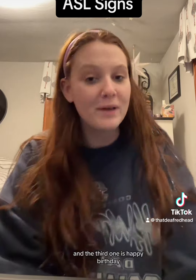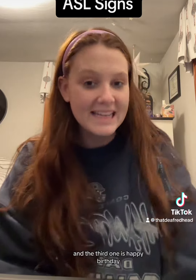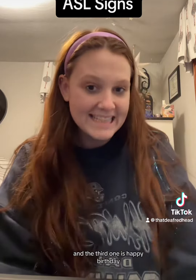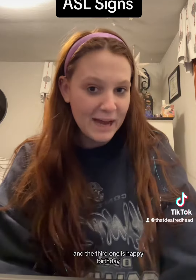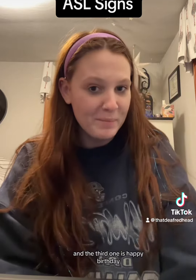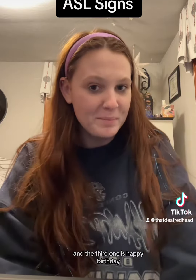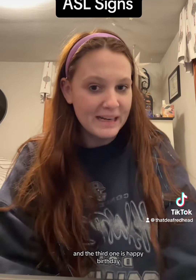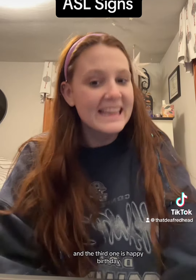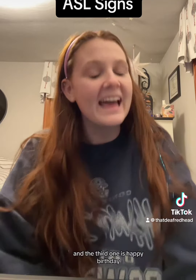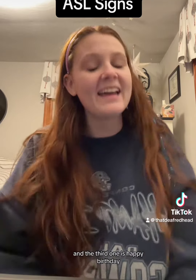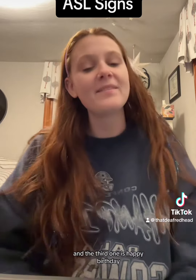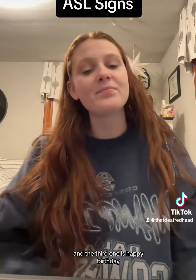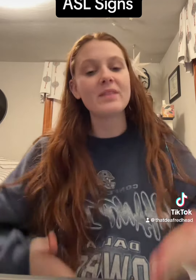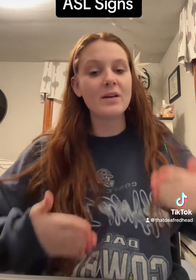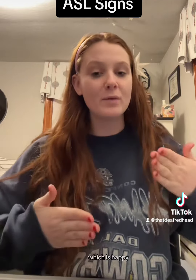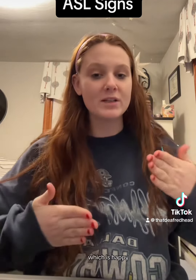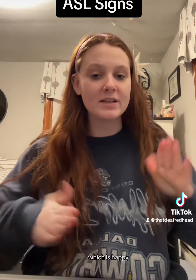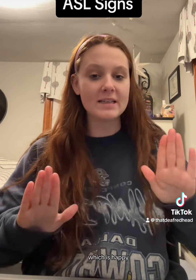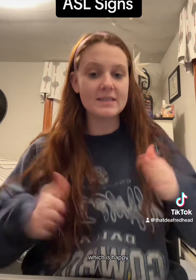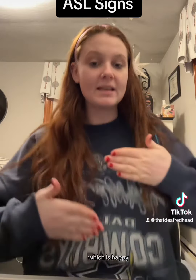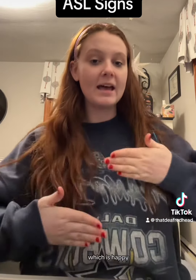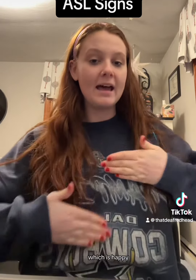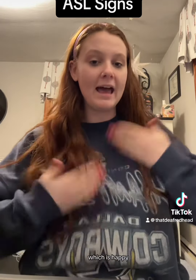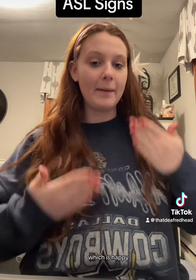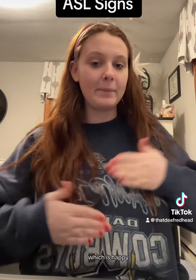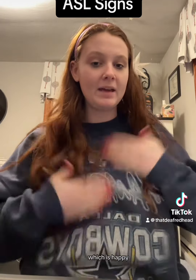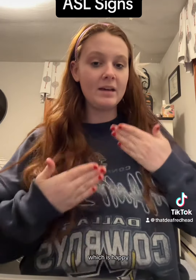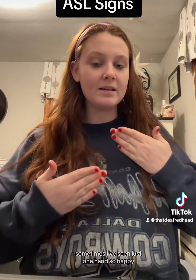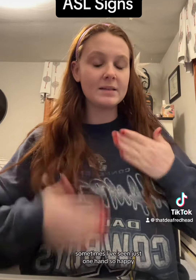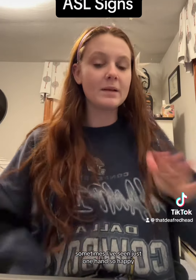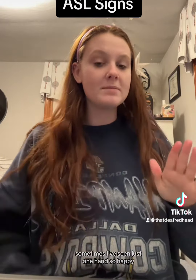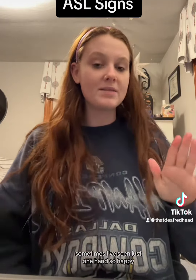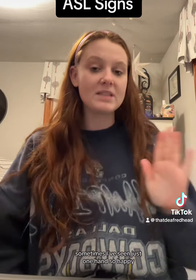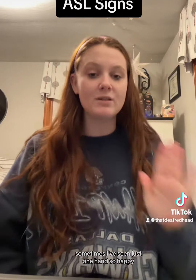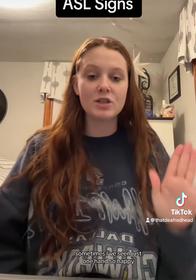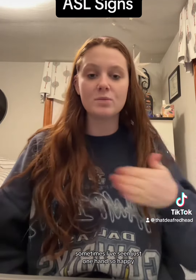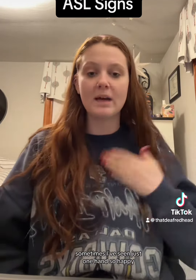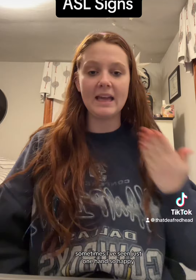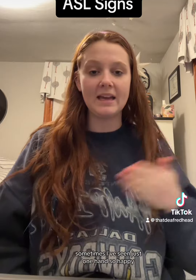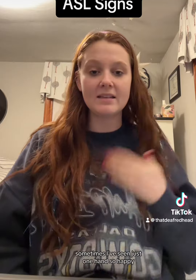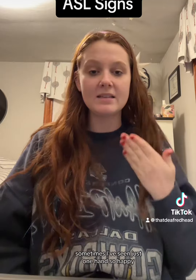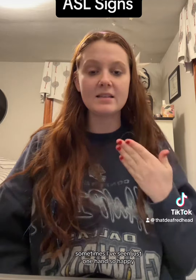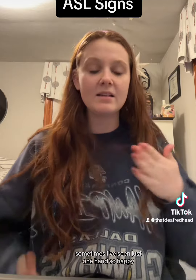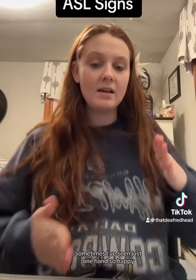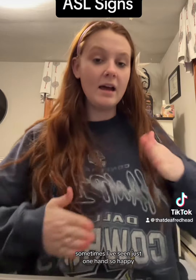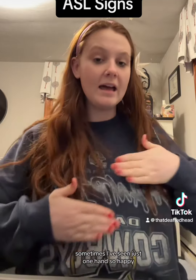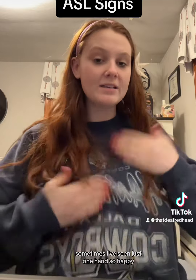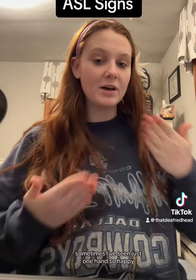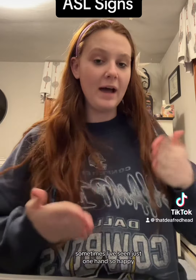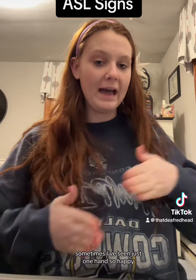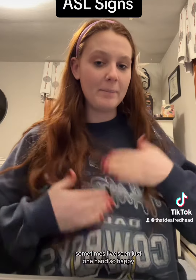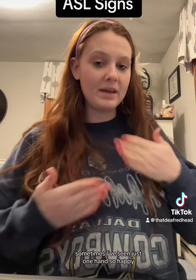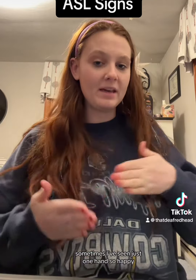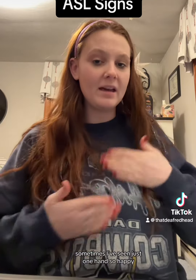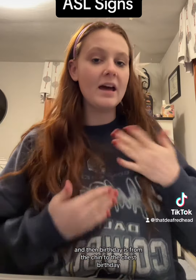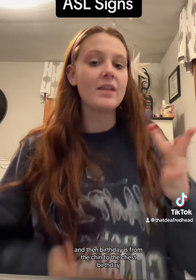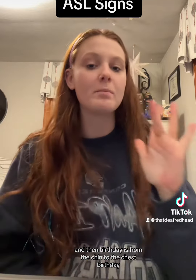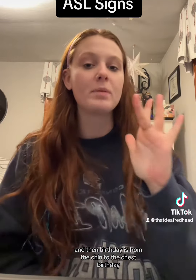is happy birthday, which is happy. Sometimes I've seen just one hand. So happy, and then